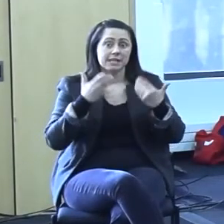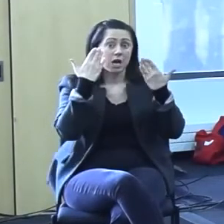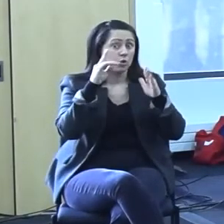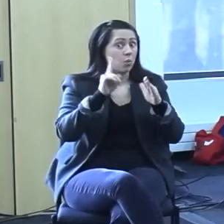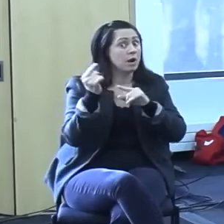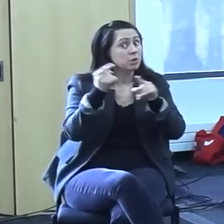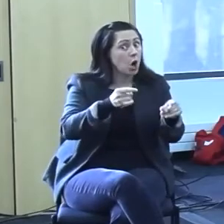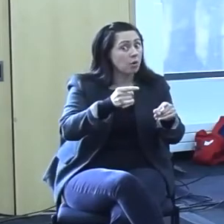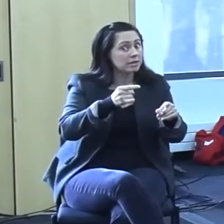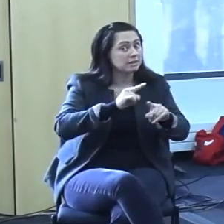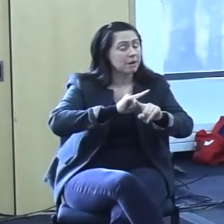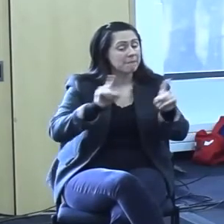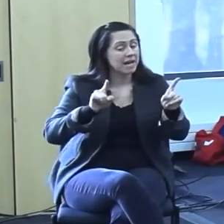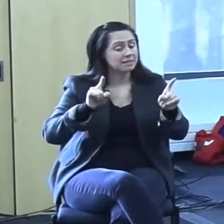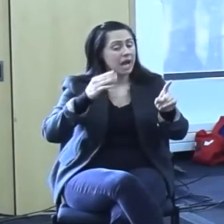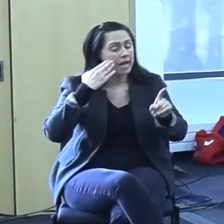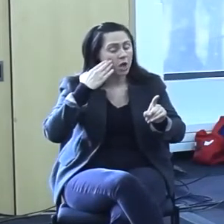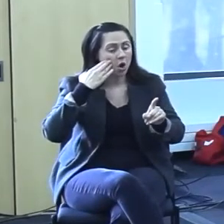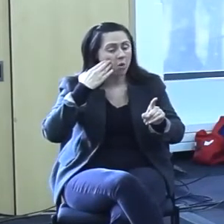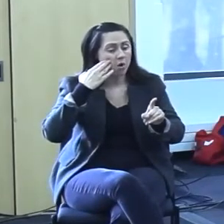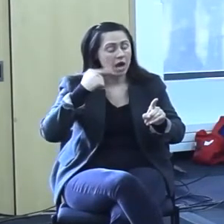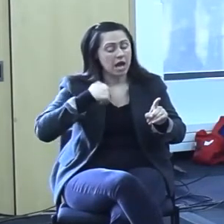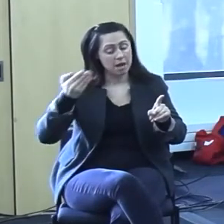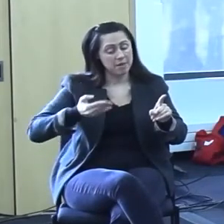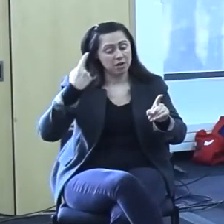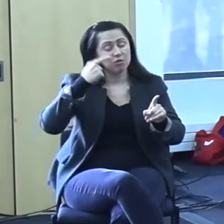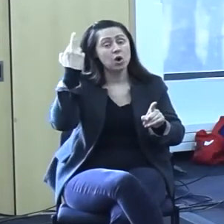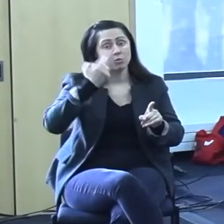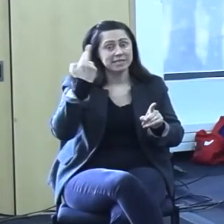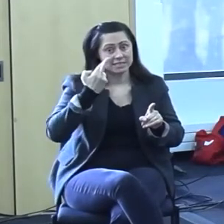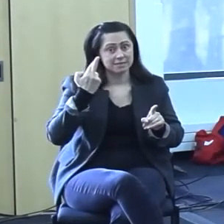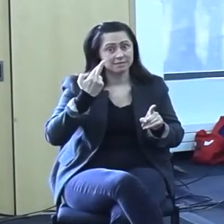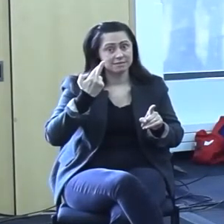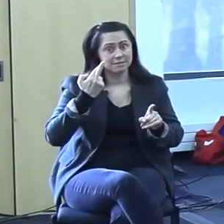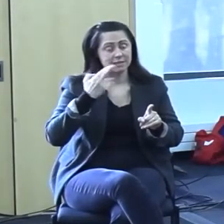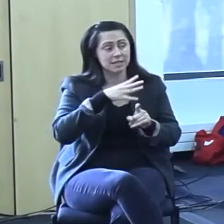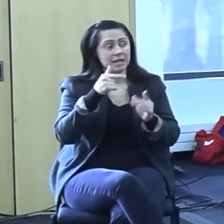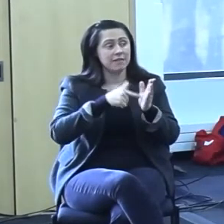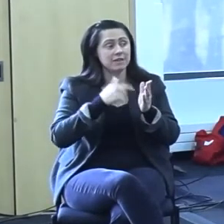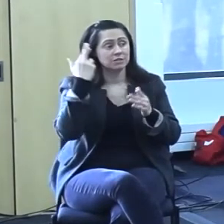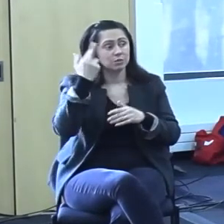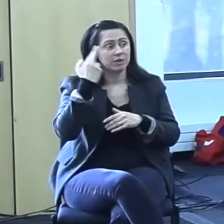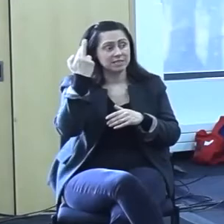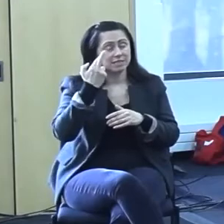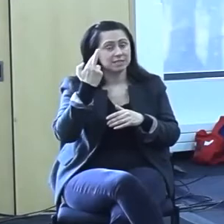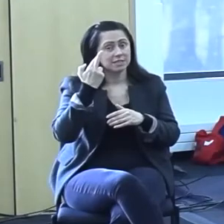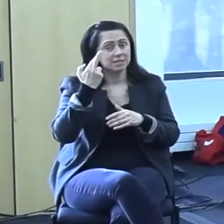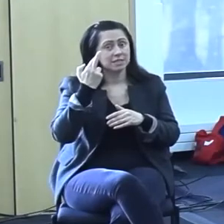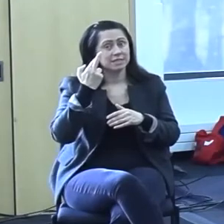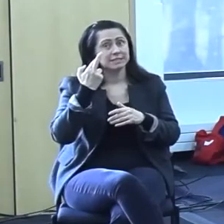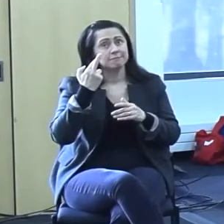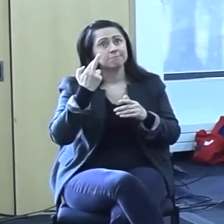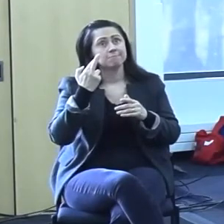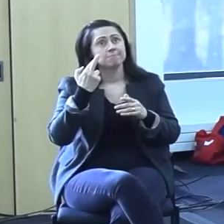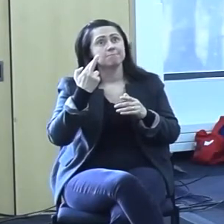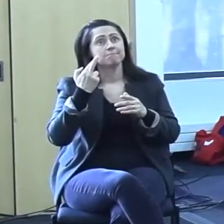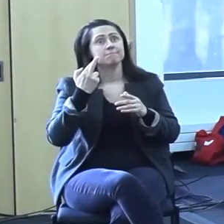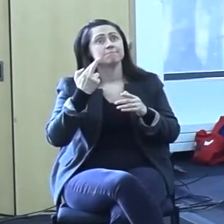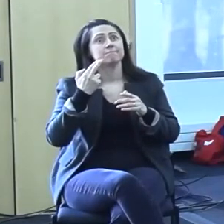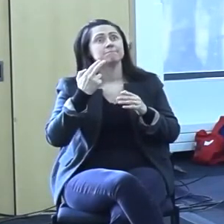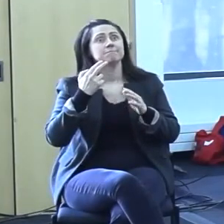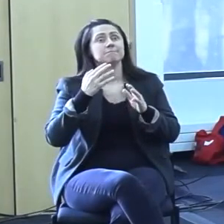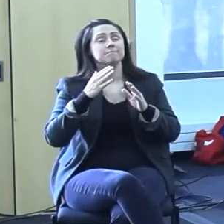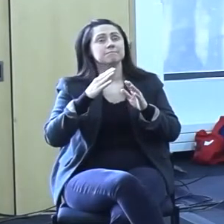going, but I know I'm here for a reason. And this reason is probably